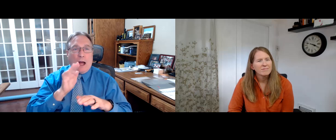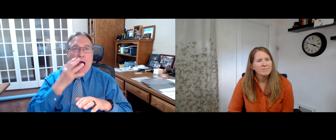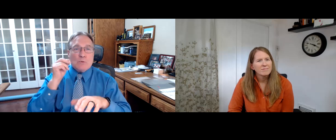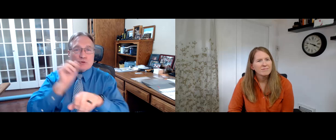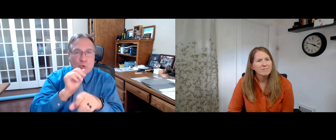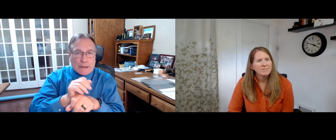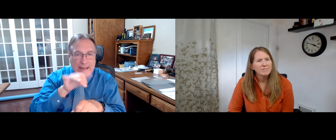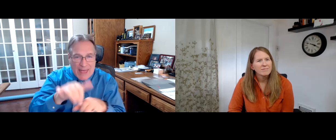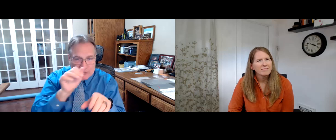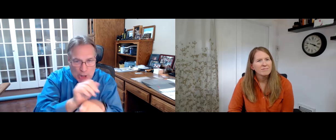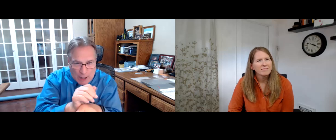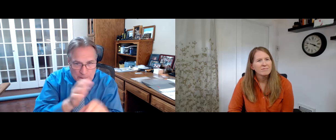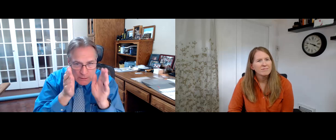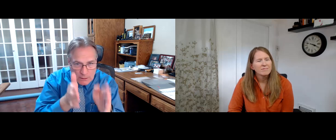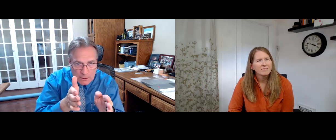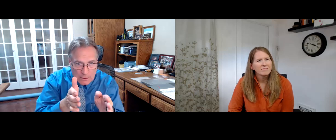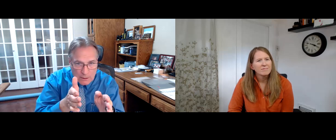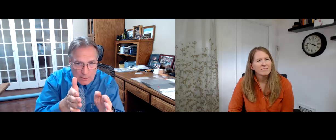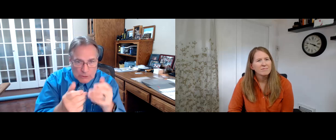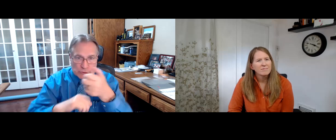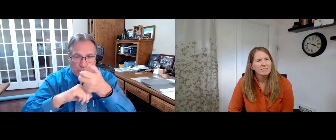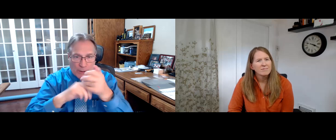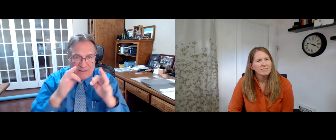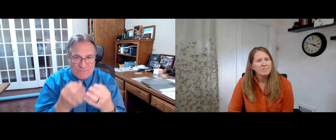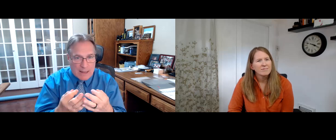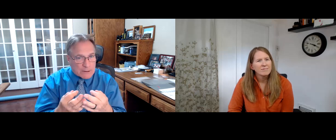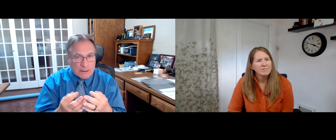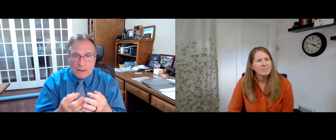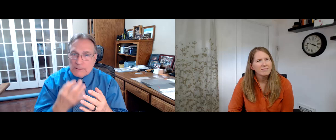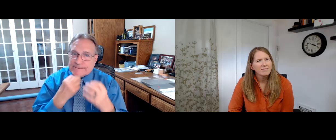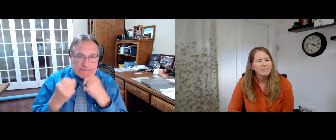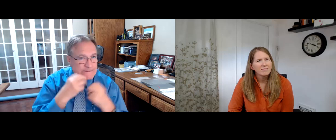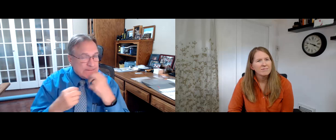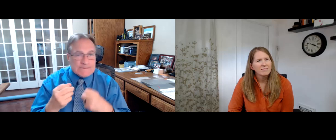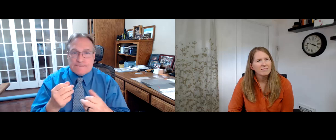I was working in that job, supporting my family,